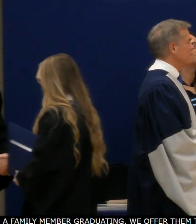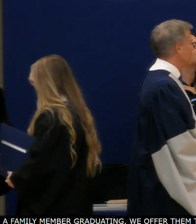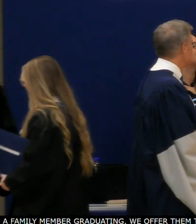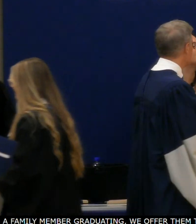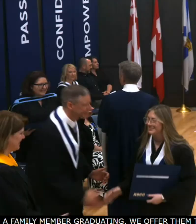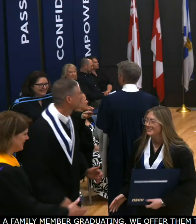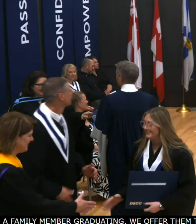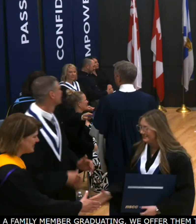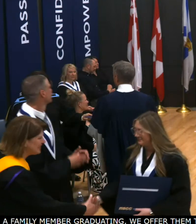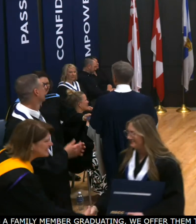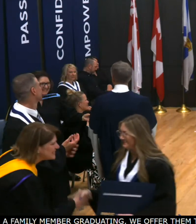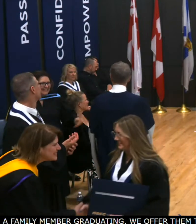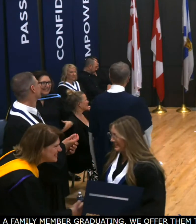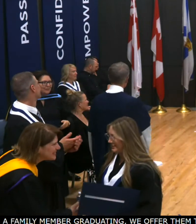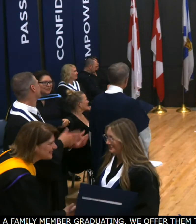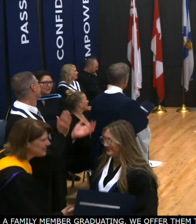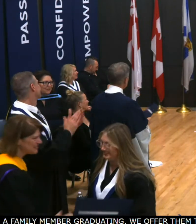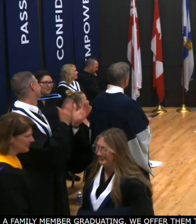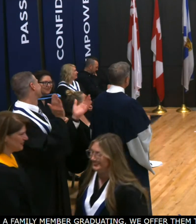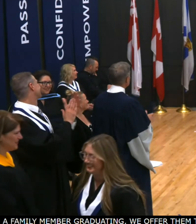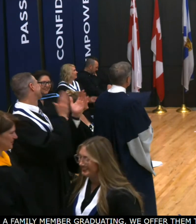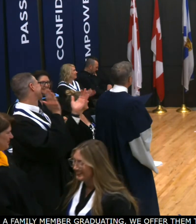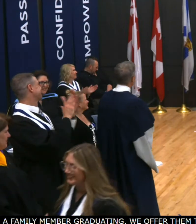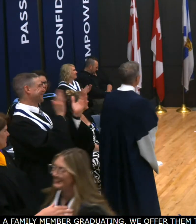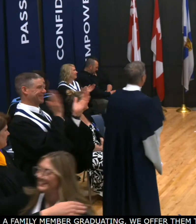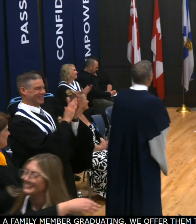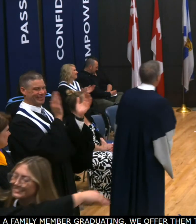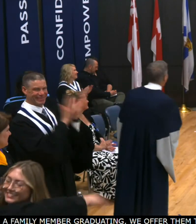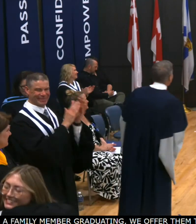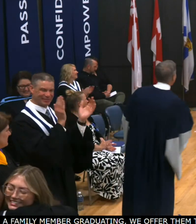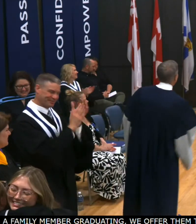Anna Cottonton Fuller.